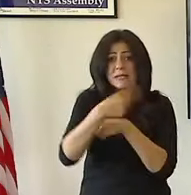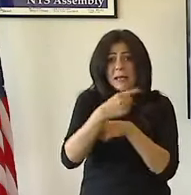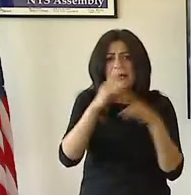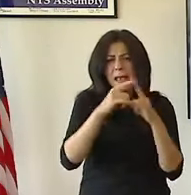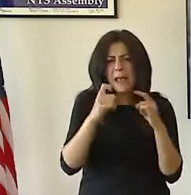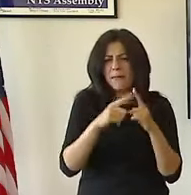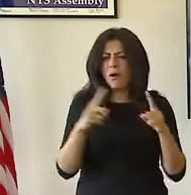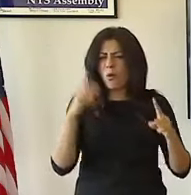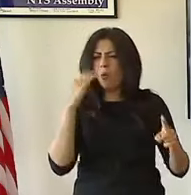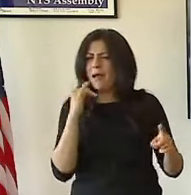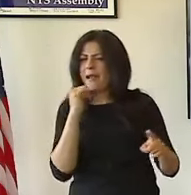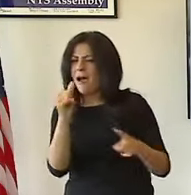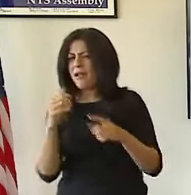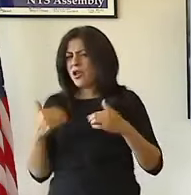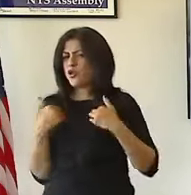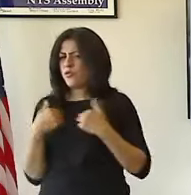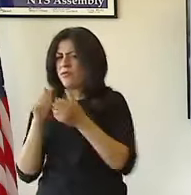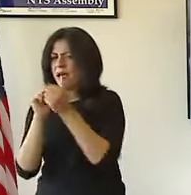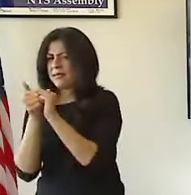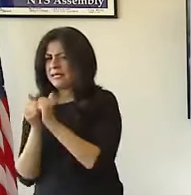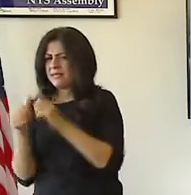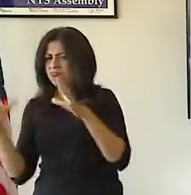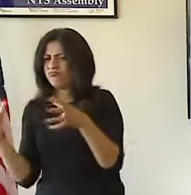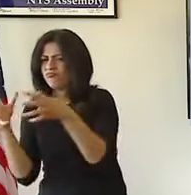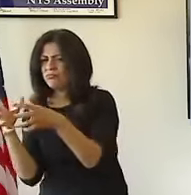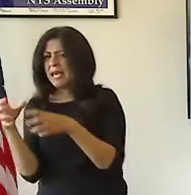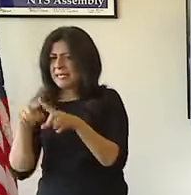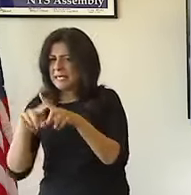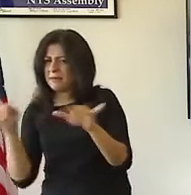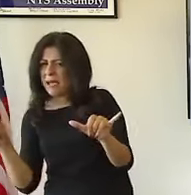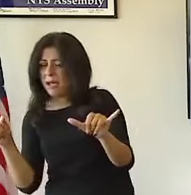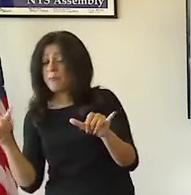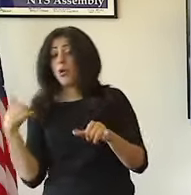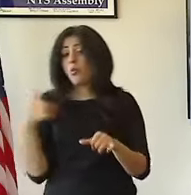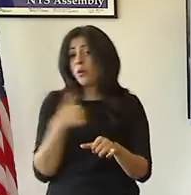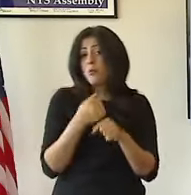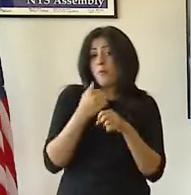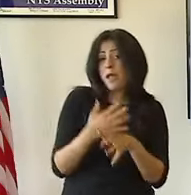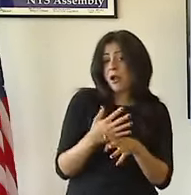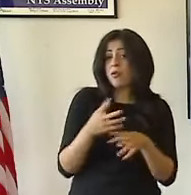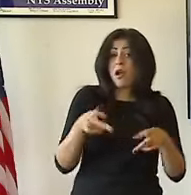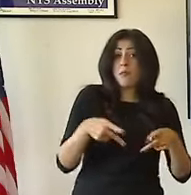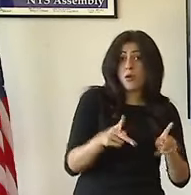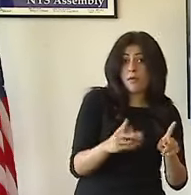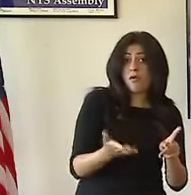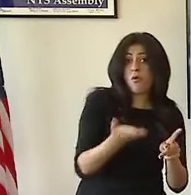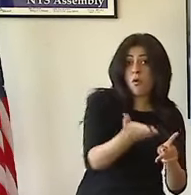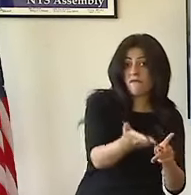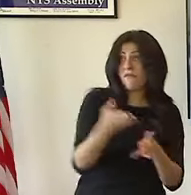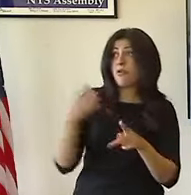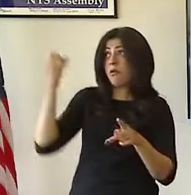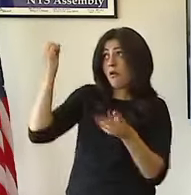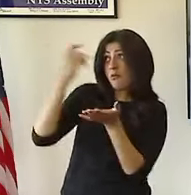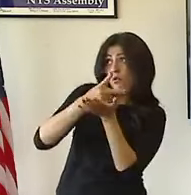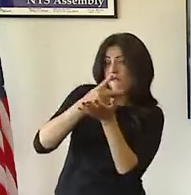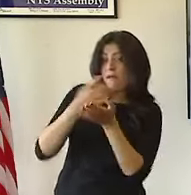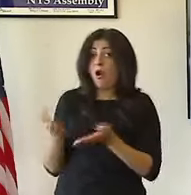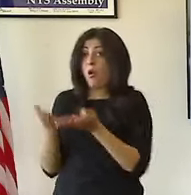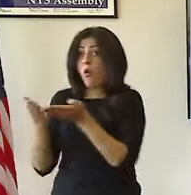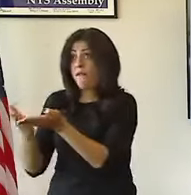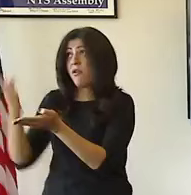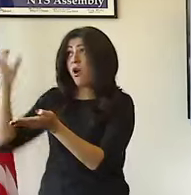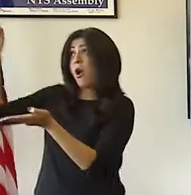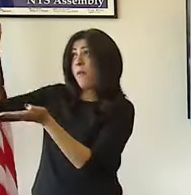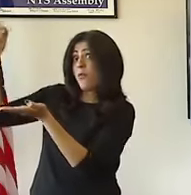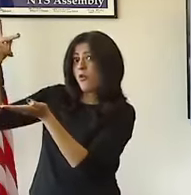the same time. We are prepared to issue those permits with summer camps, but the state has to say yes, and they have not yet said